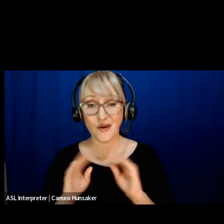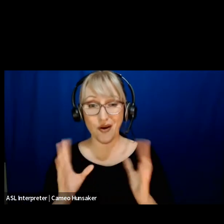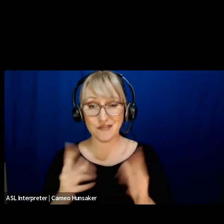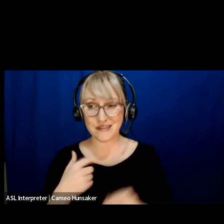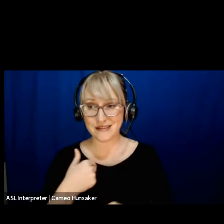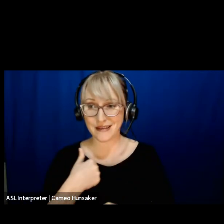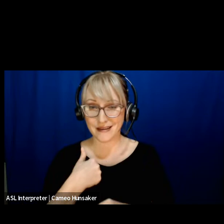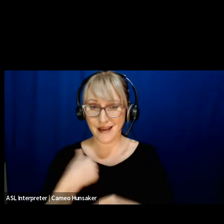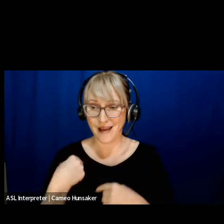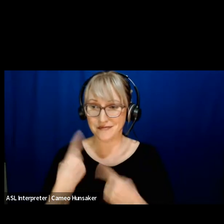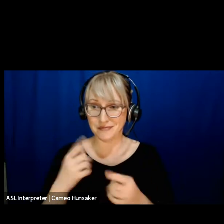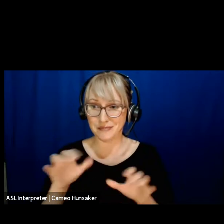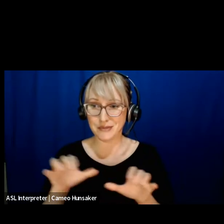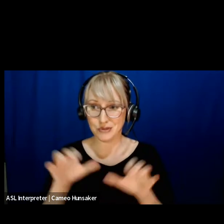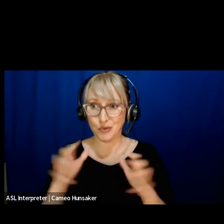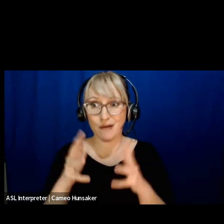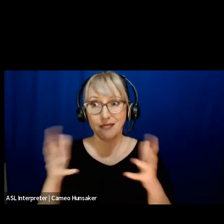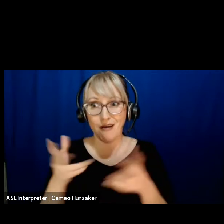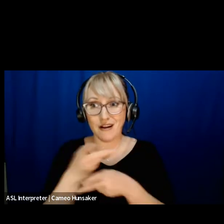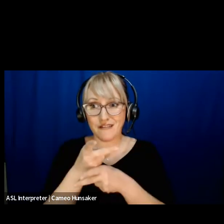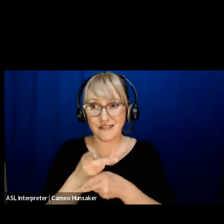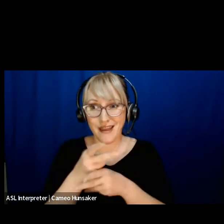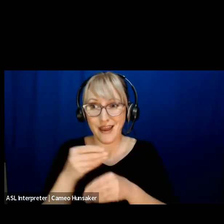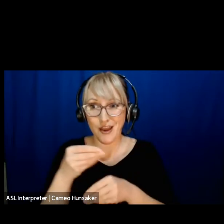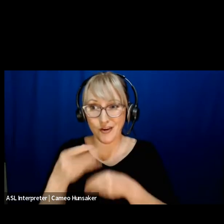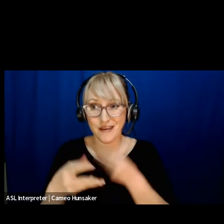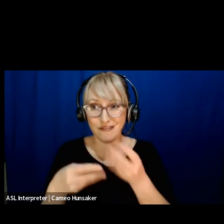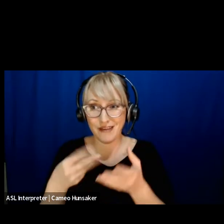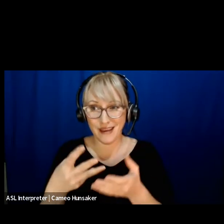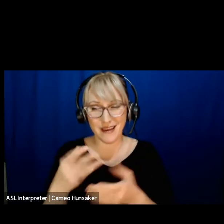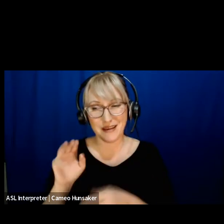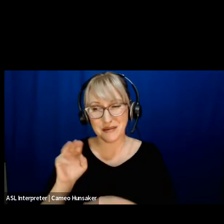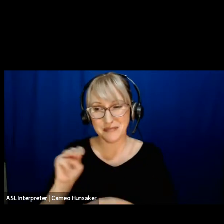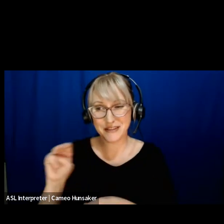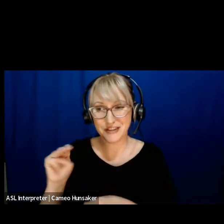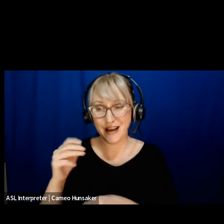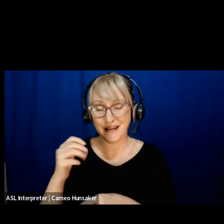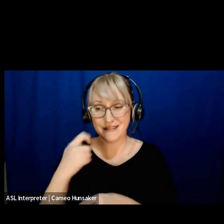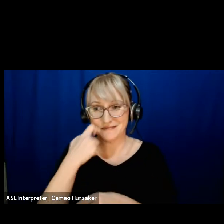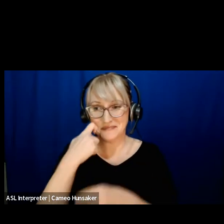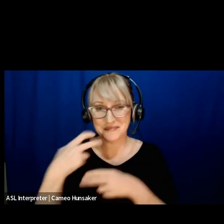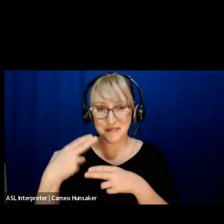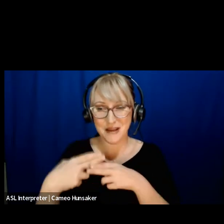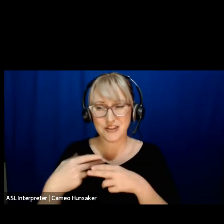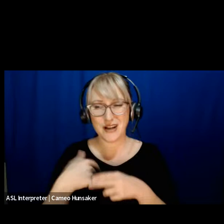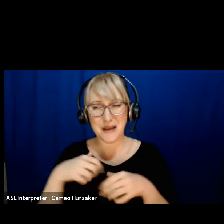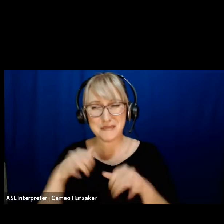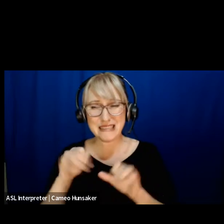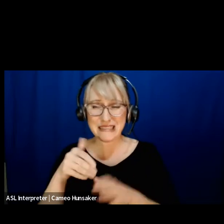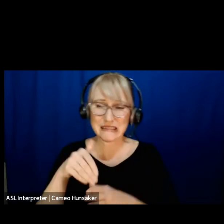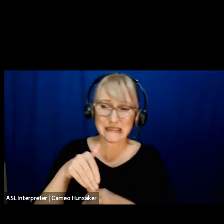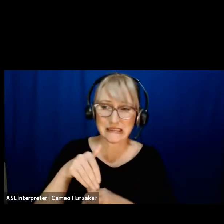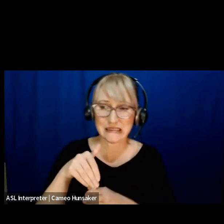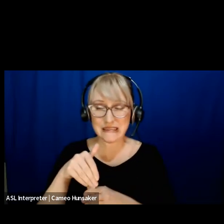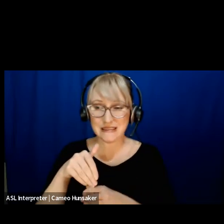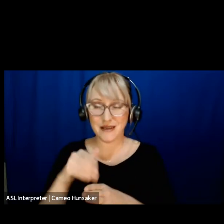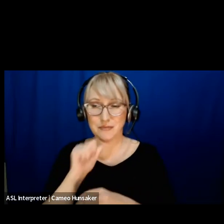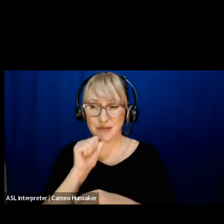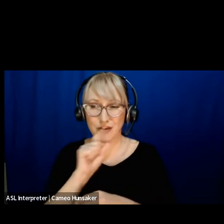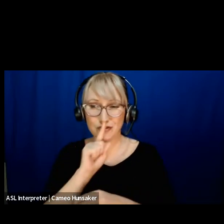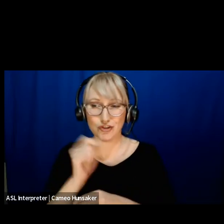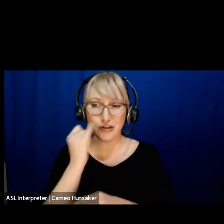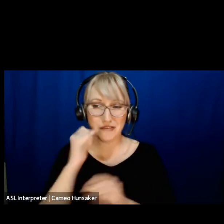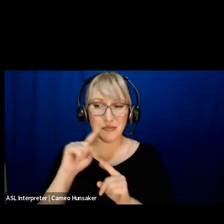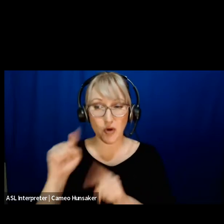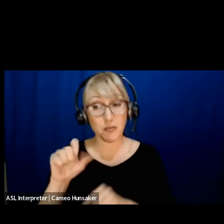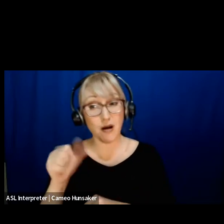of caregiving, as Michelle mentioned earlier, am still on the fence. So I'm not quite sure if I'll be attending, but our other board members